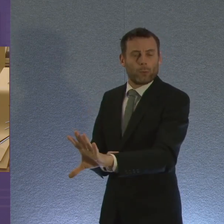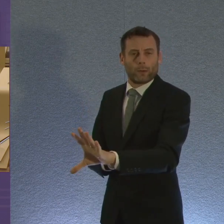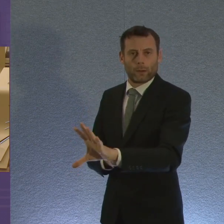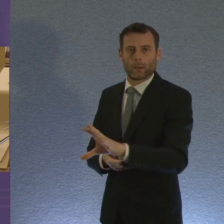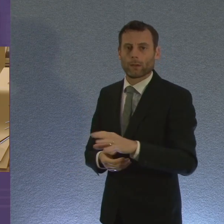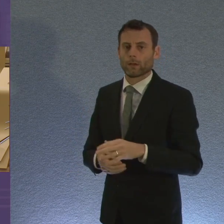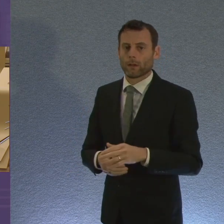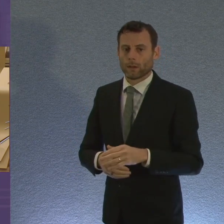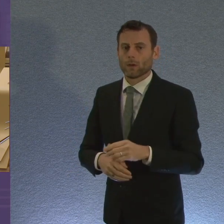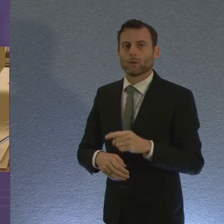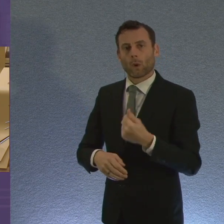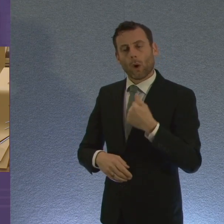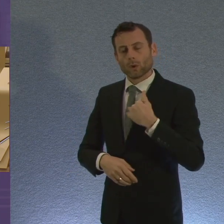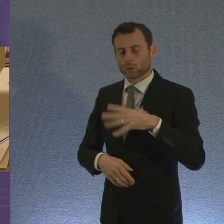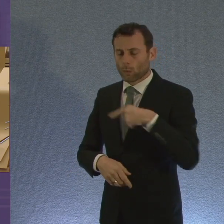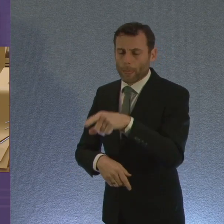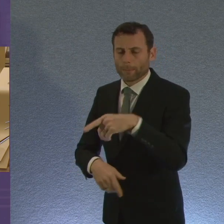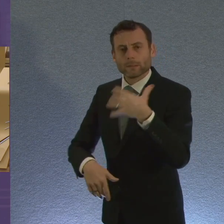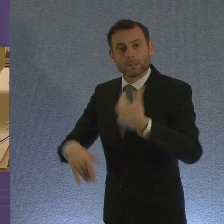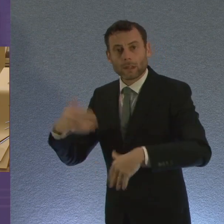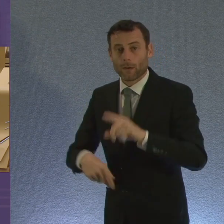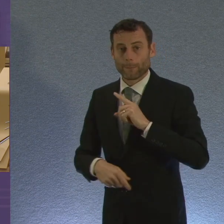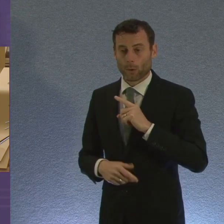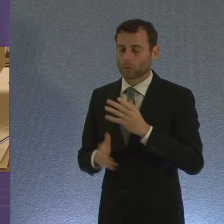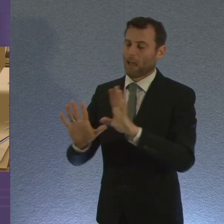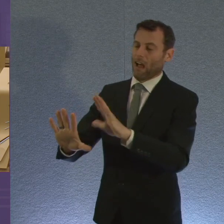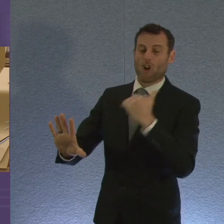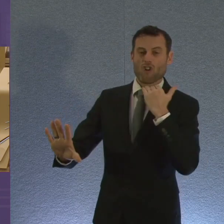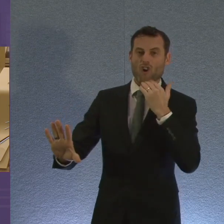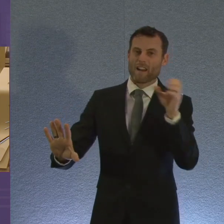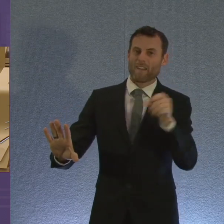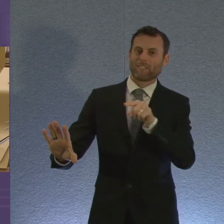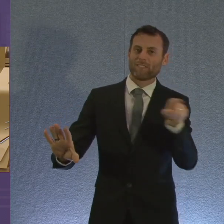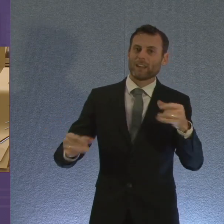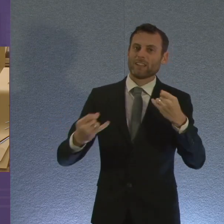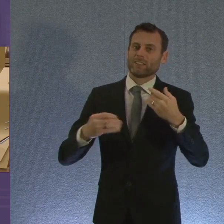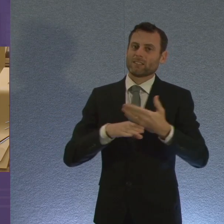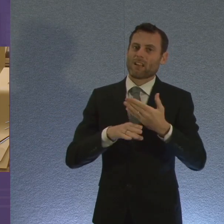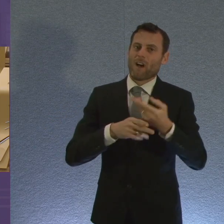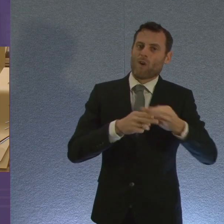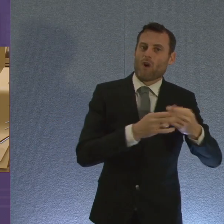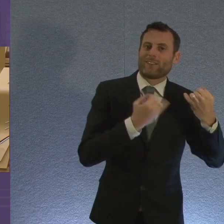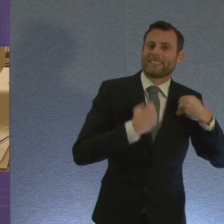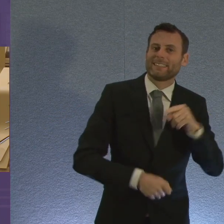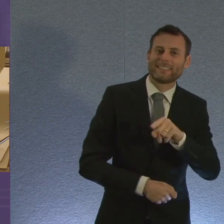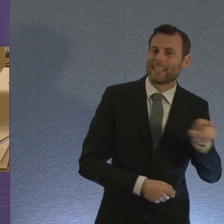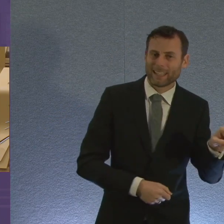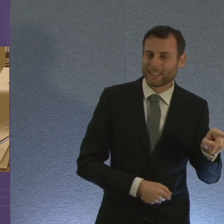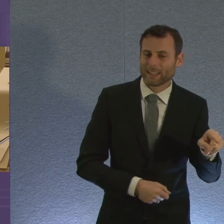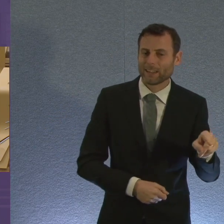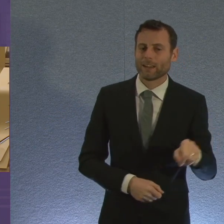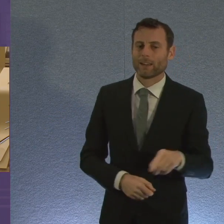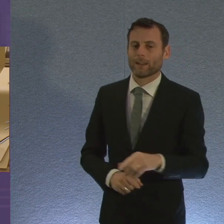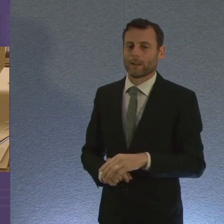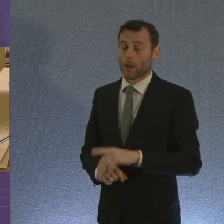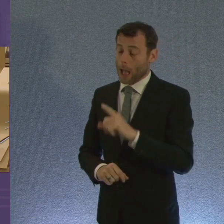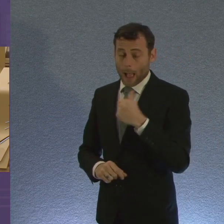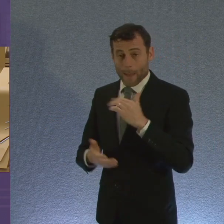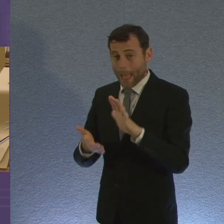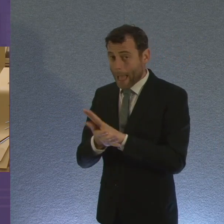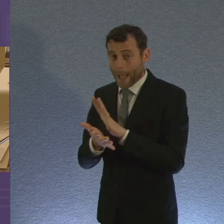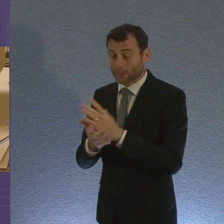by a shortage of staff, but it also reflects the needs of the health service. So I'm happy to discuss this matter with the member, but there's no